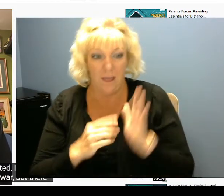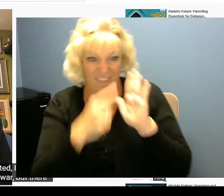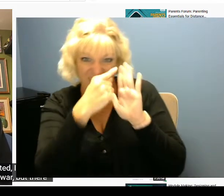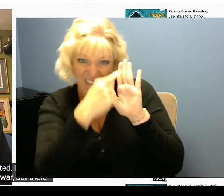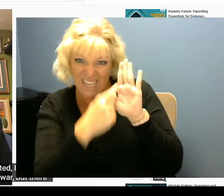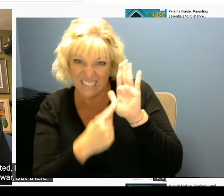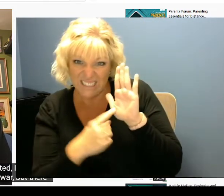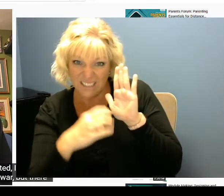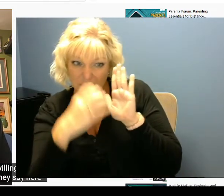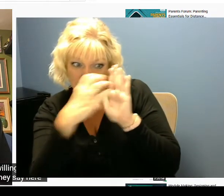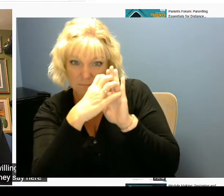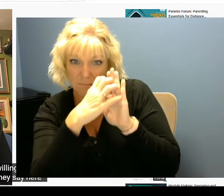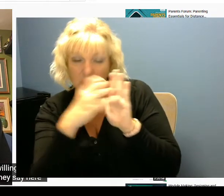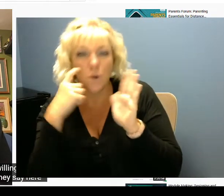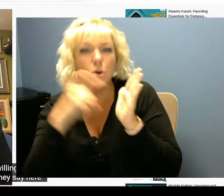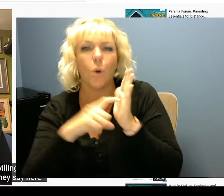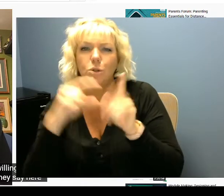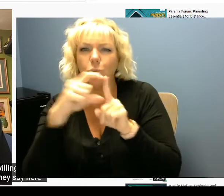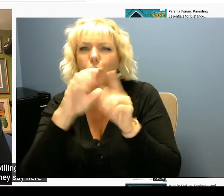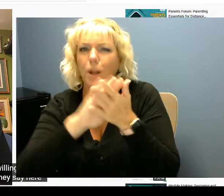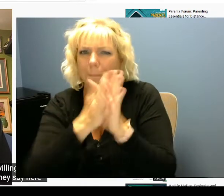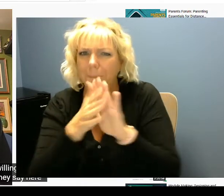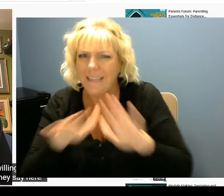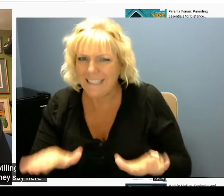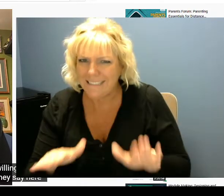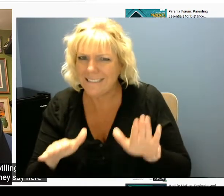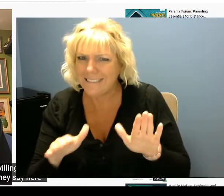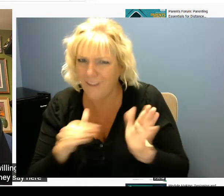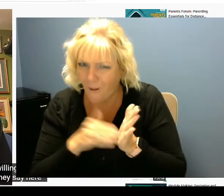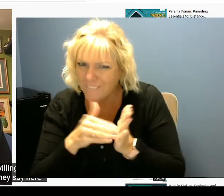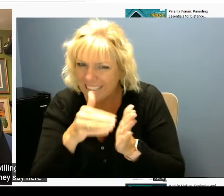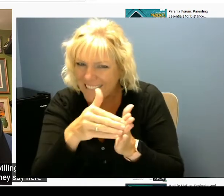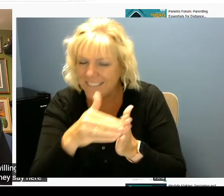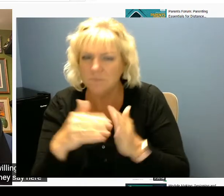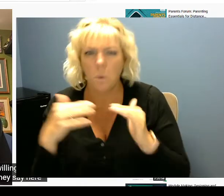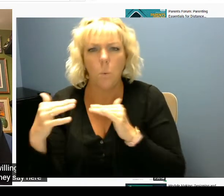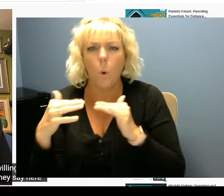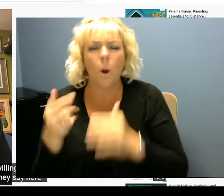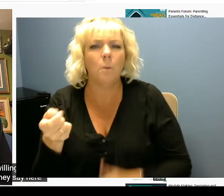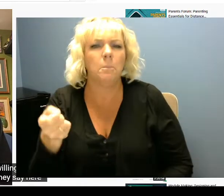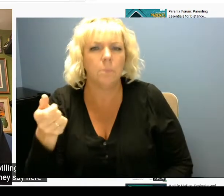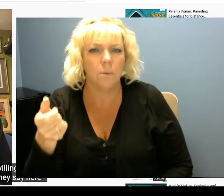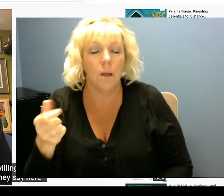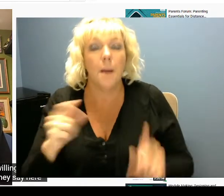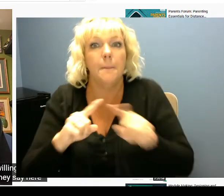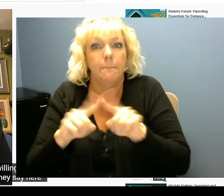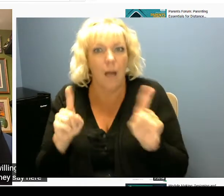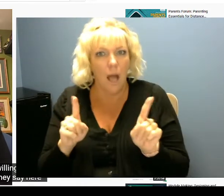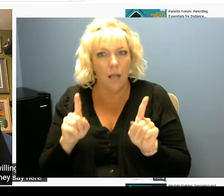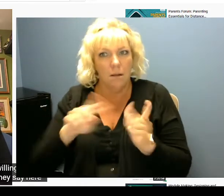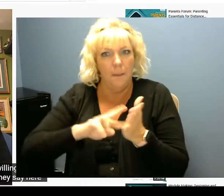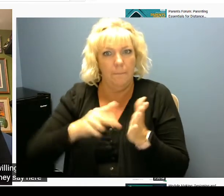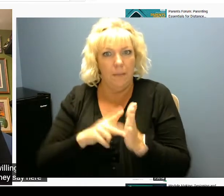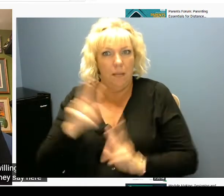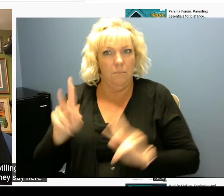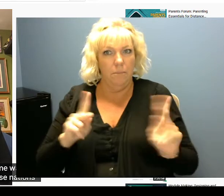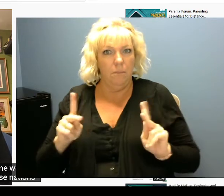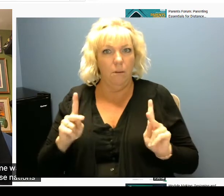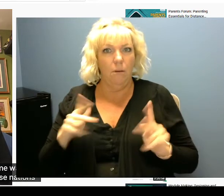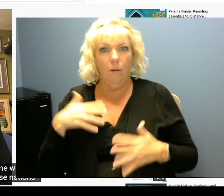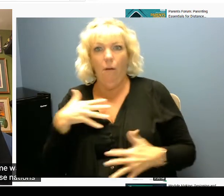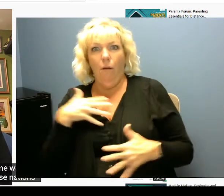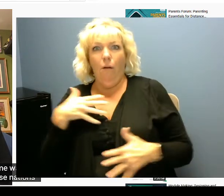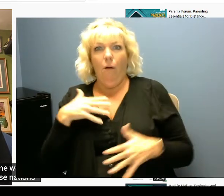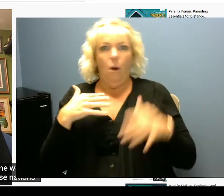war. But there is the understanding that they're willing to wage war to ensure peace, right? They say